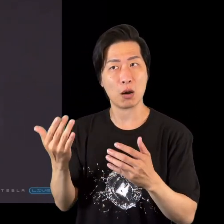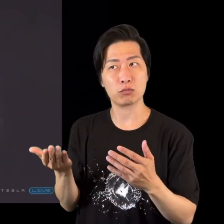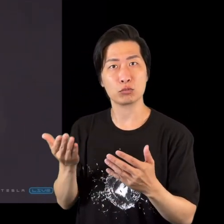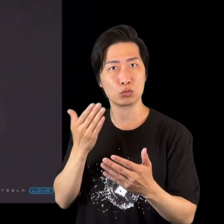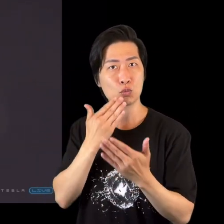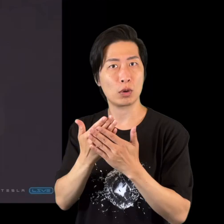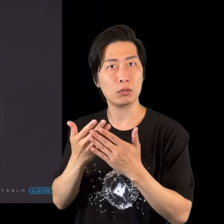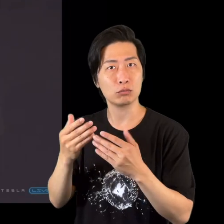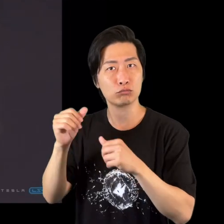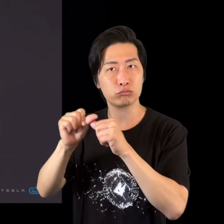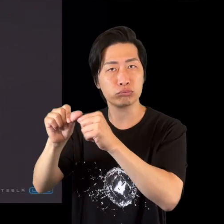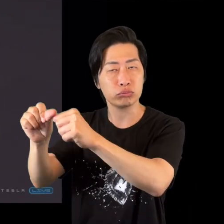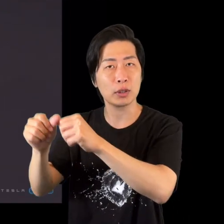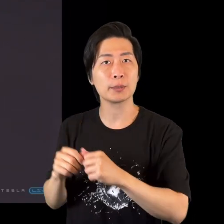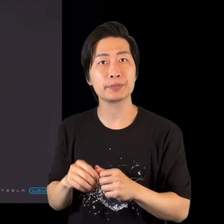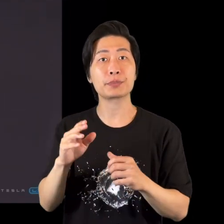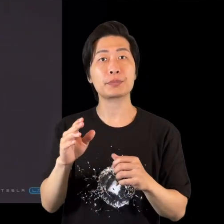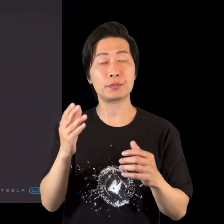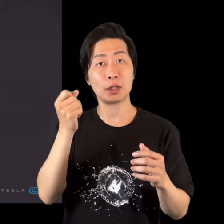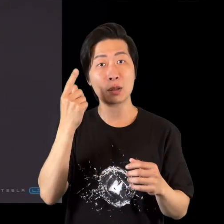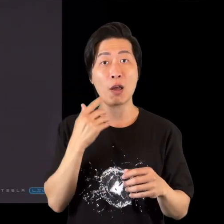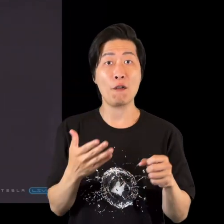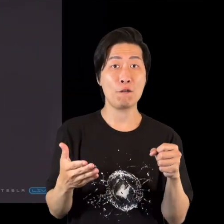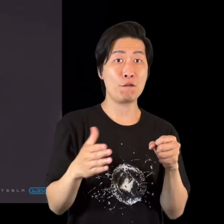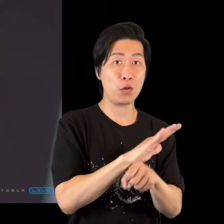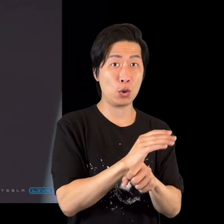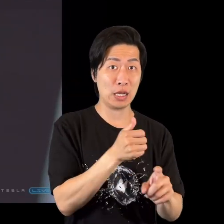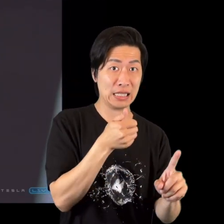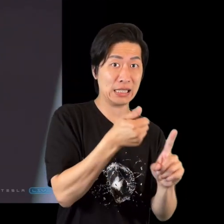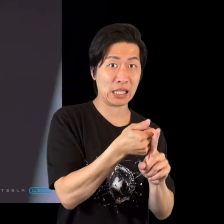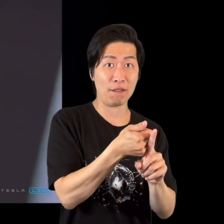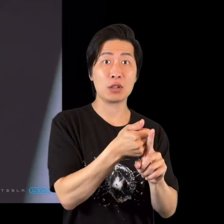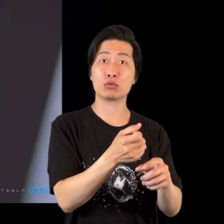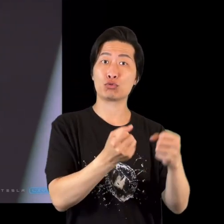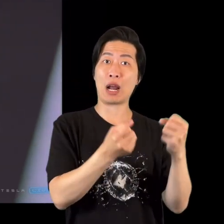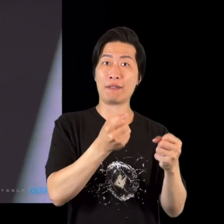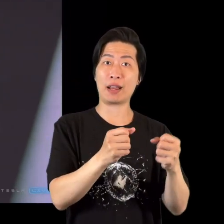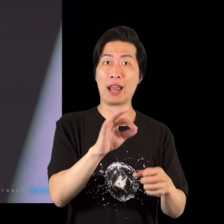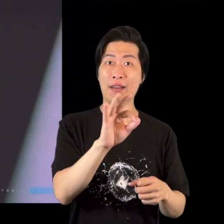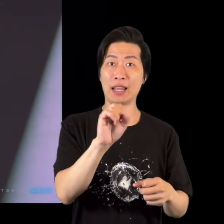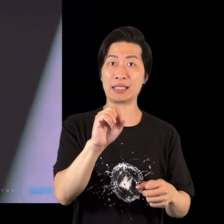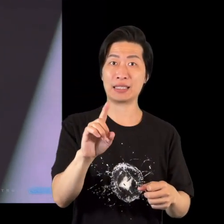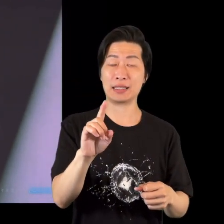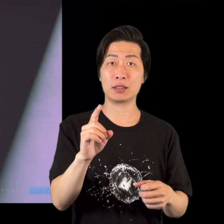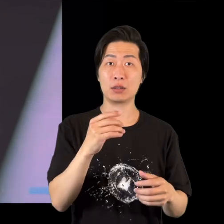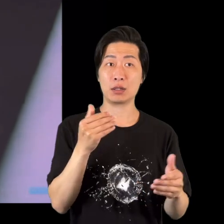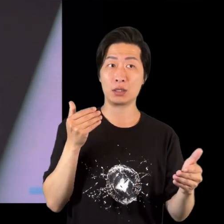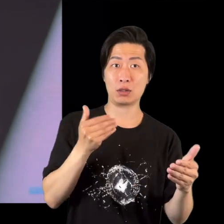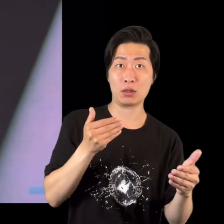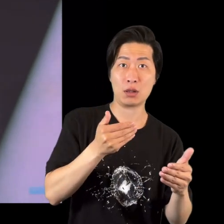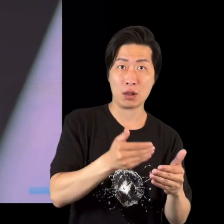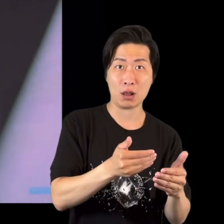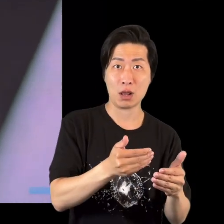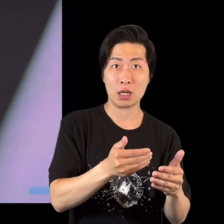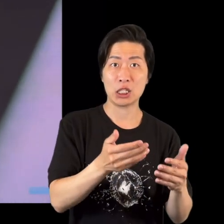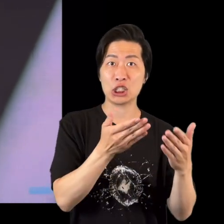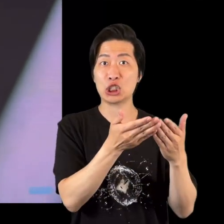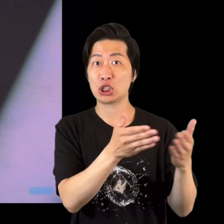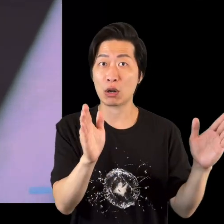then for full self-driving, as full self-driving gets closer and closer